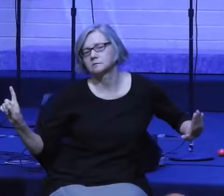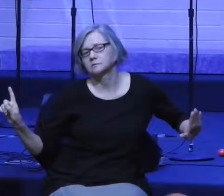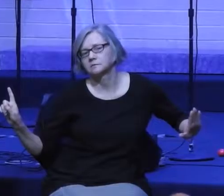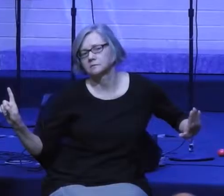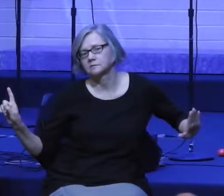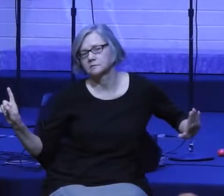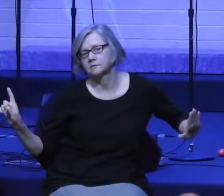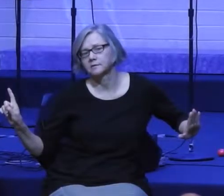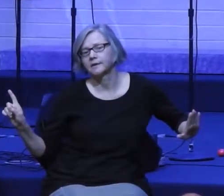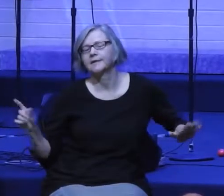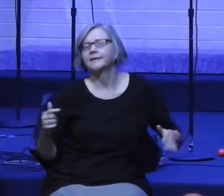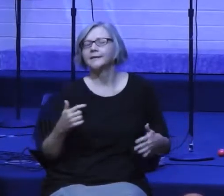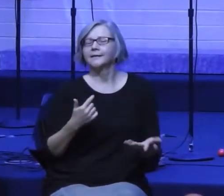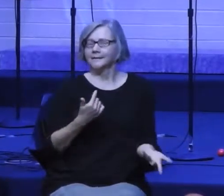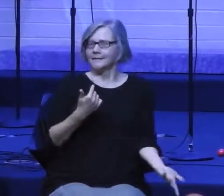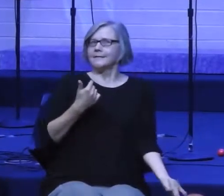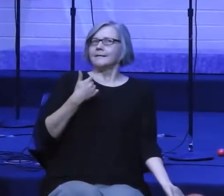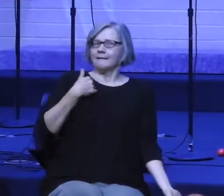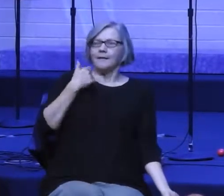that man.